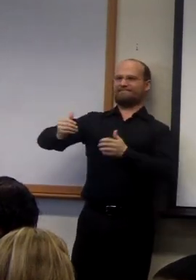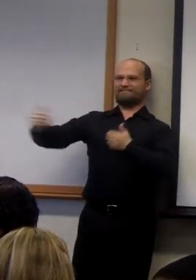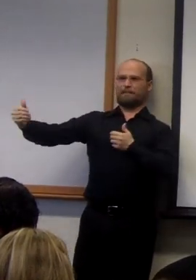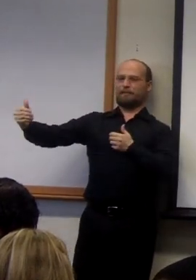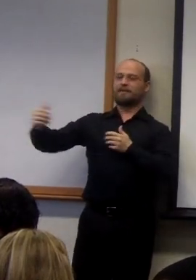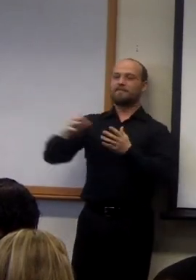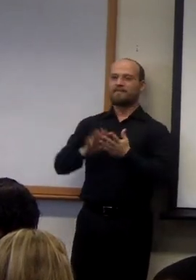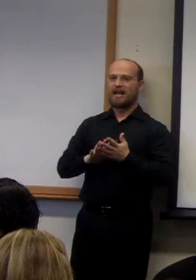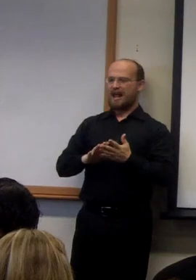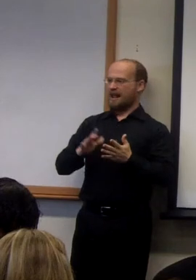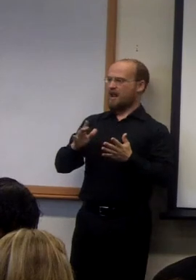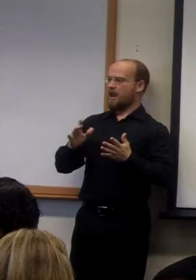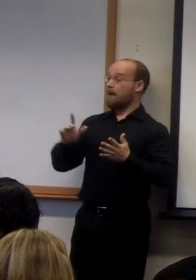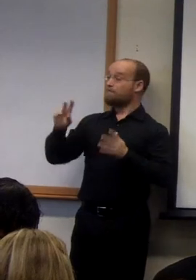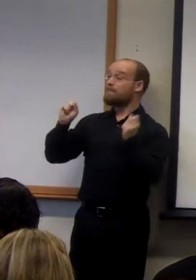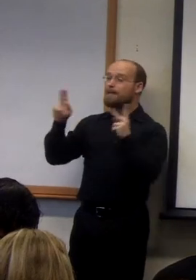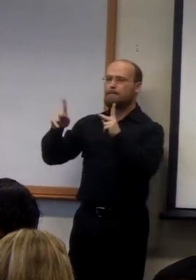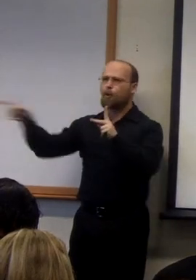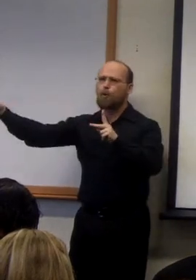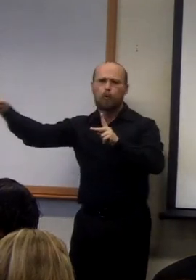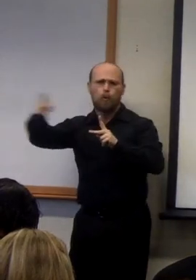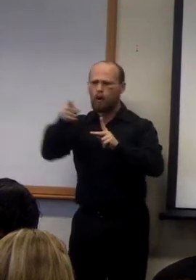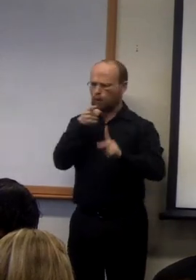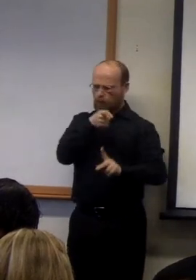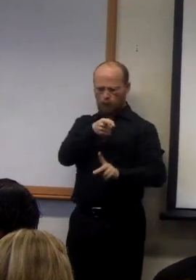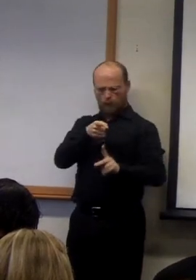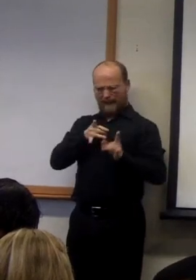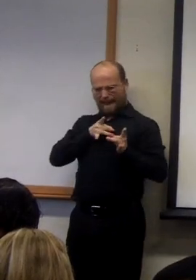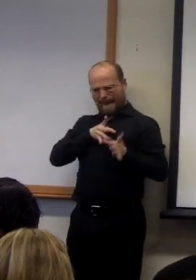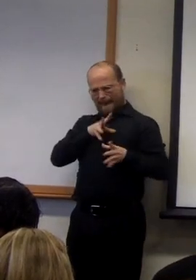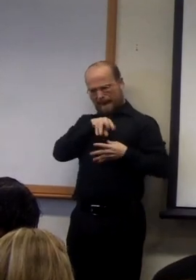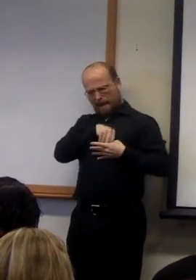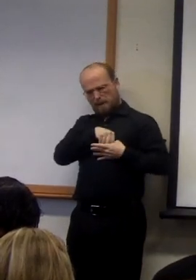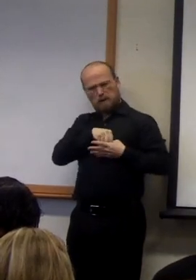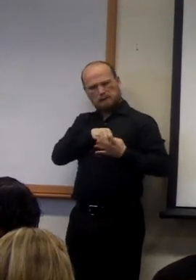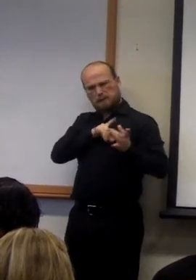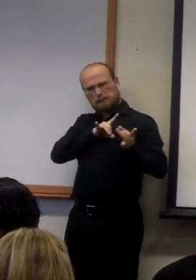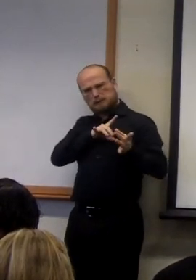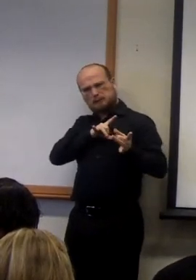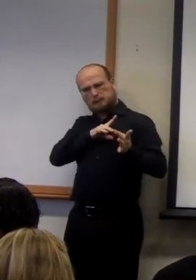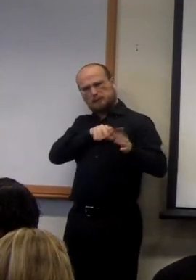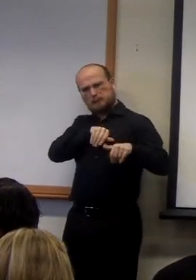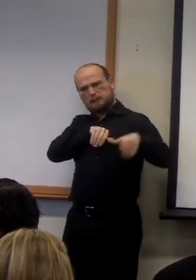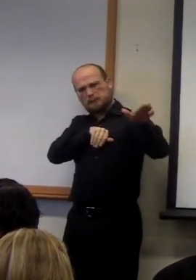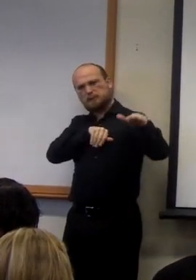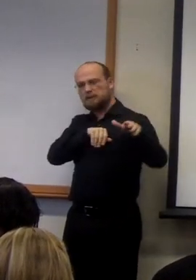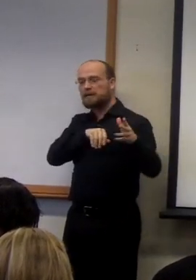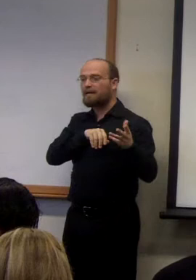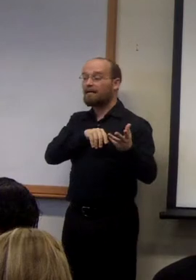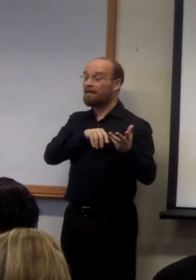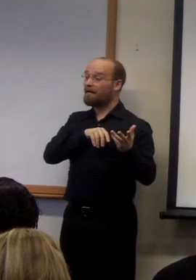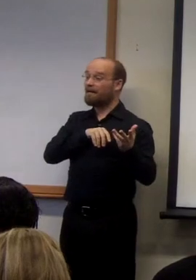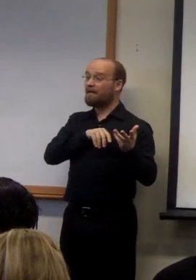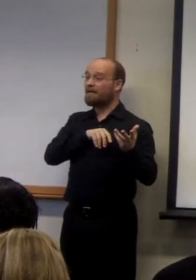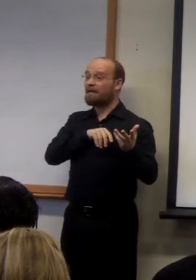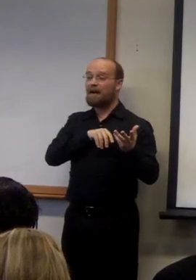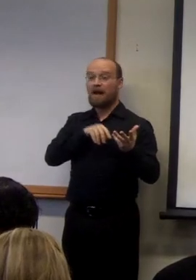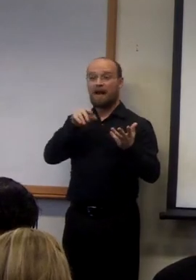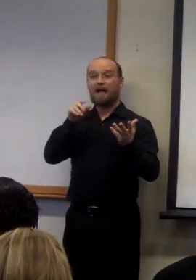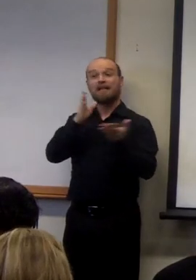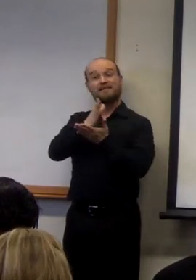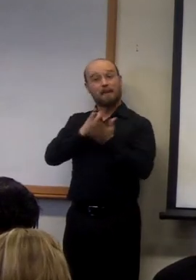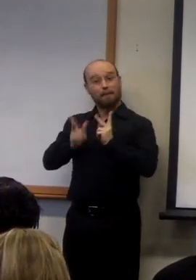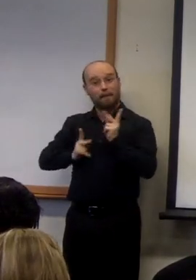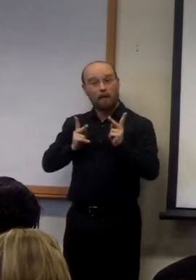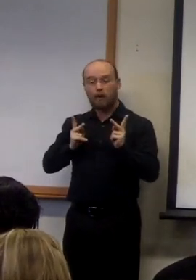I've been accused of having hate in my heart when approaching this subject matter. People have somehow stated to me that